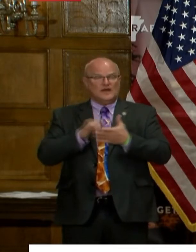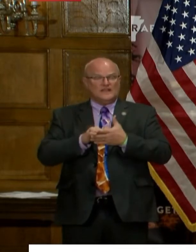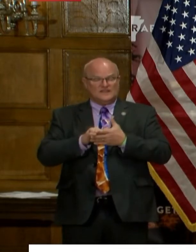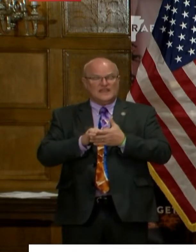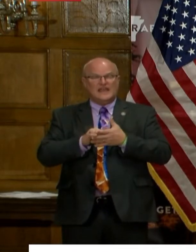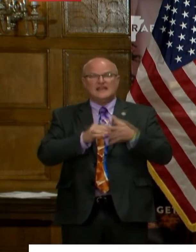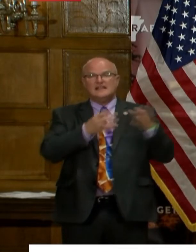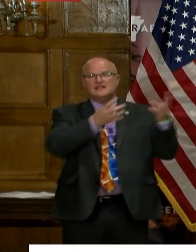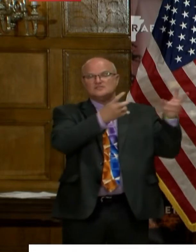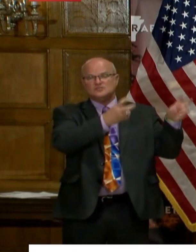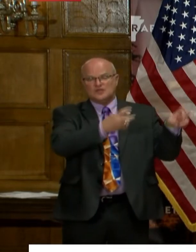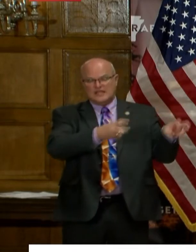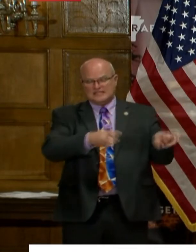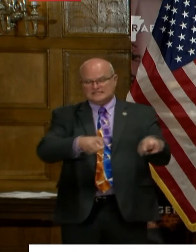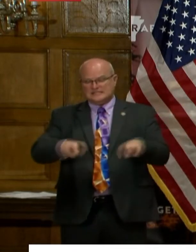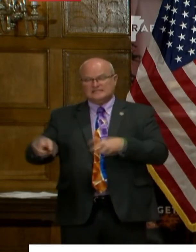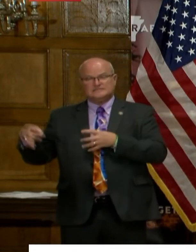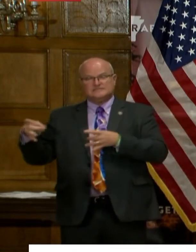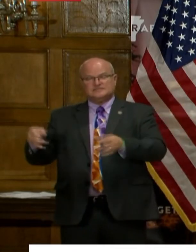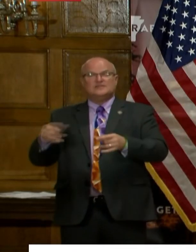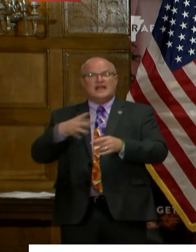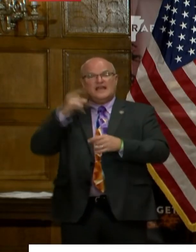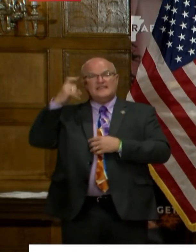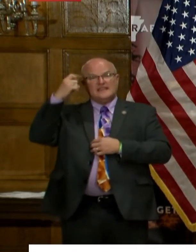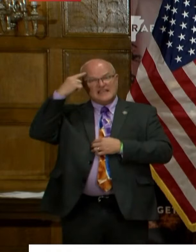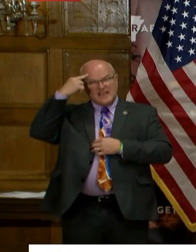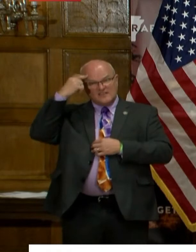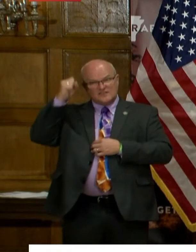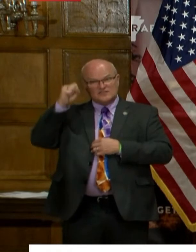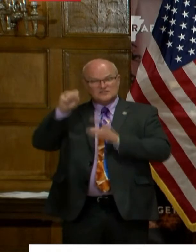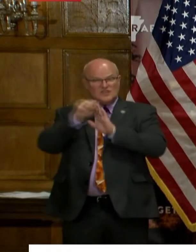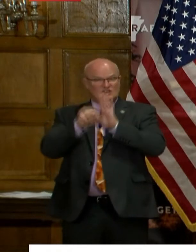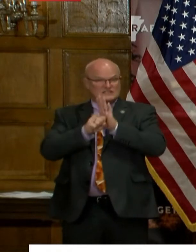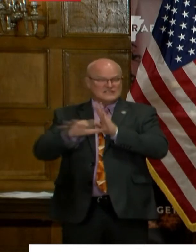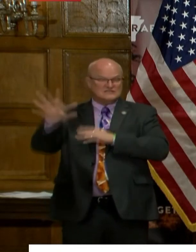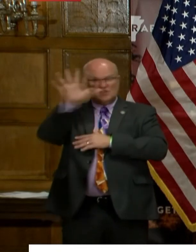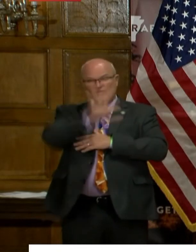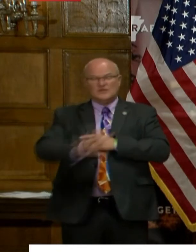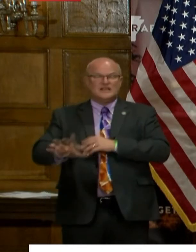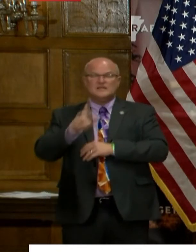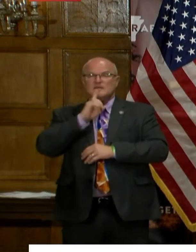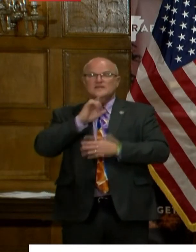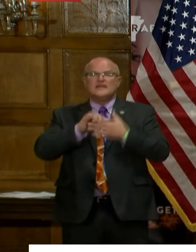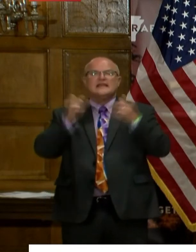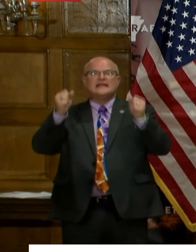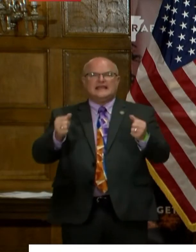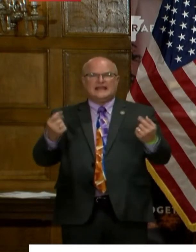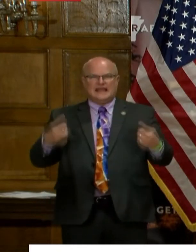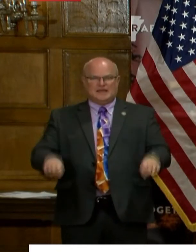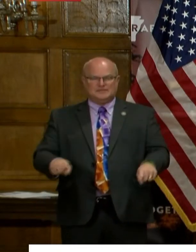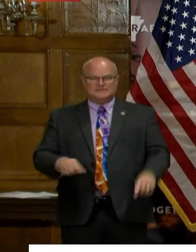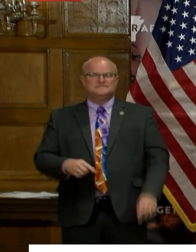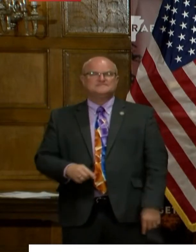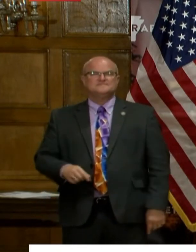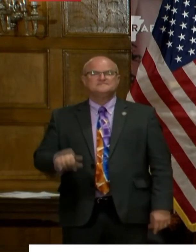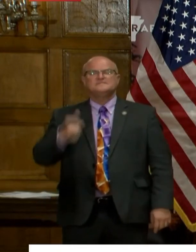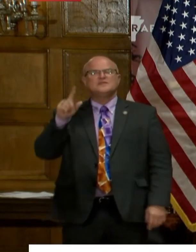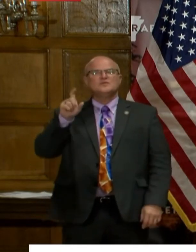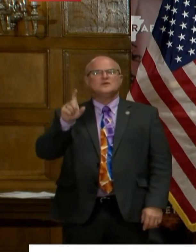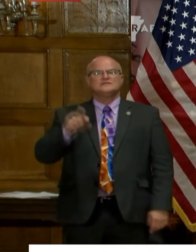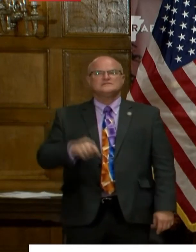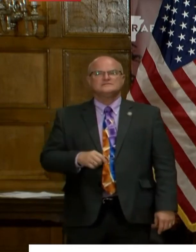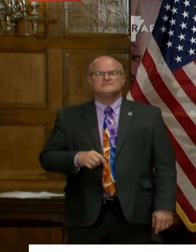seamless transition, and the governors are looking at ways to make sure that that can happen. Other